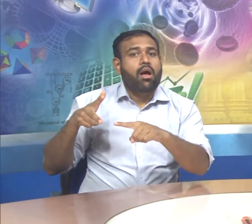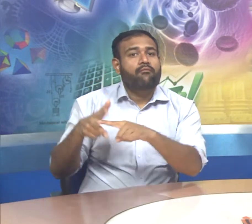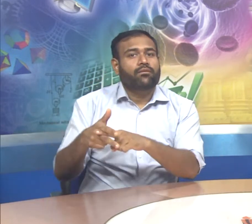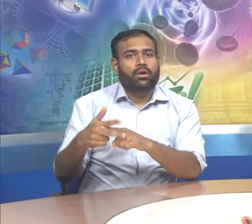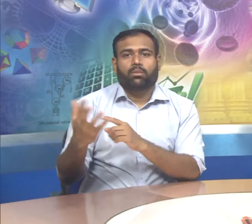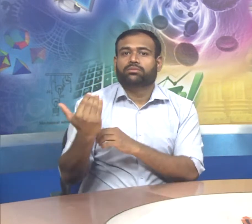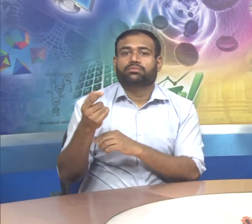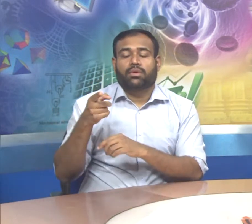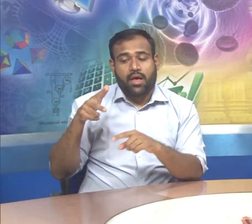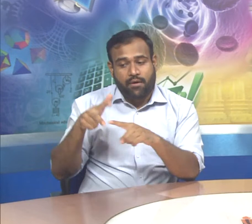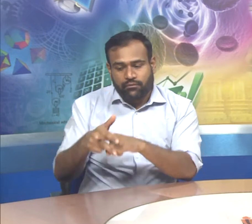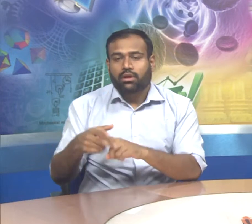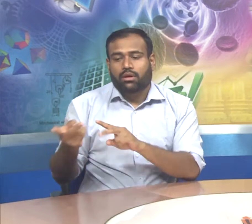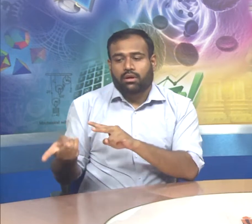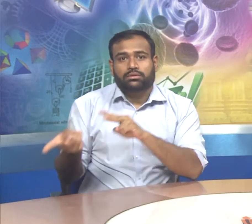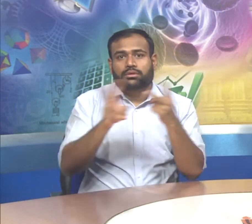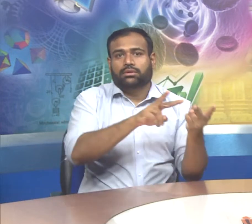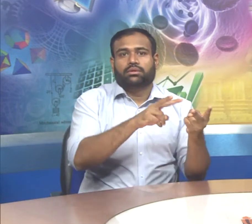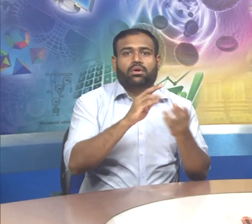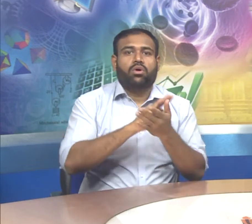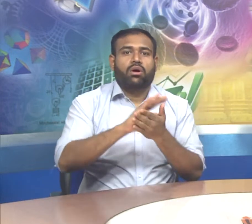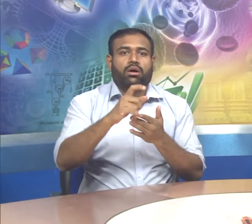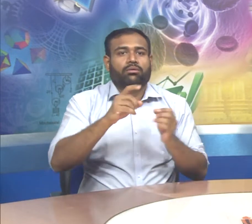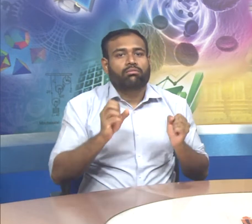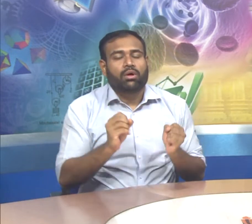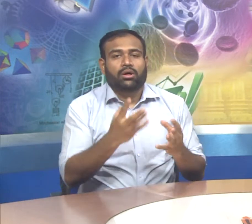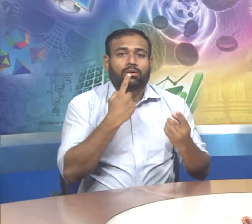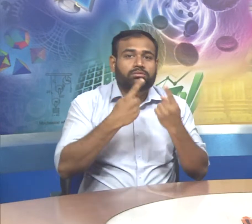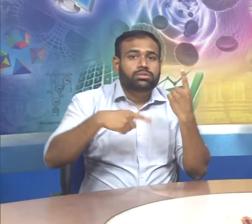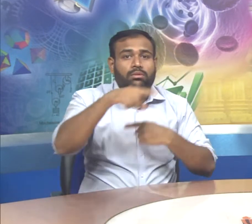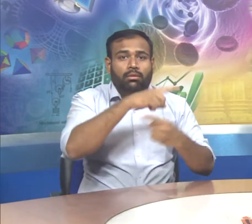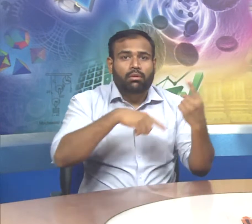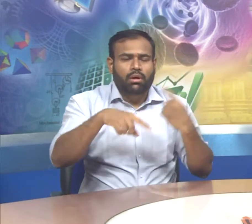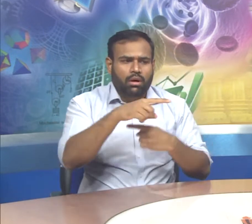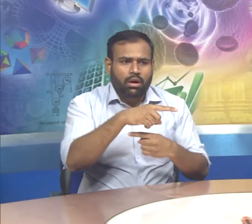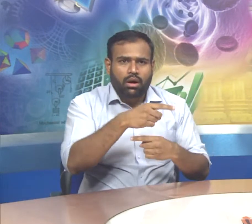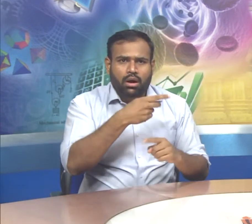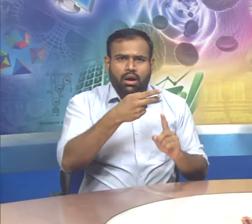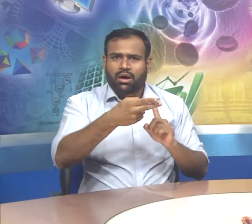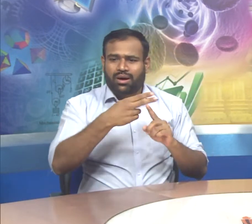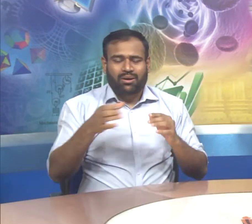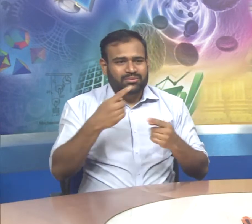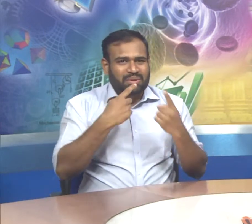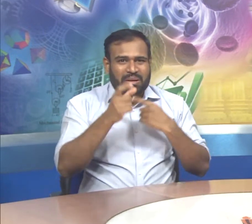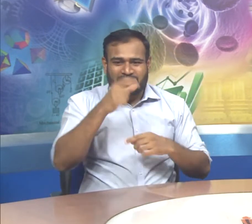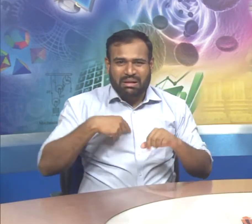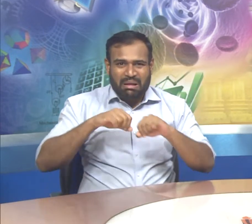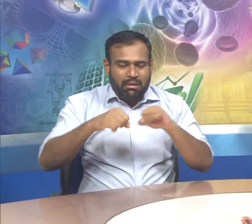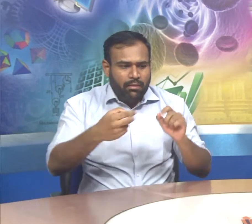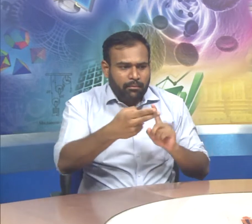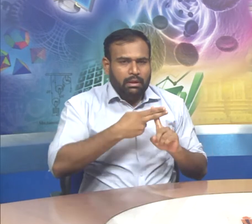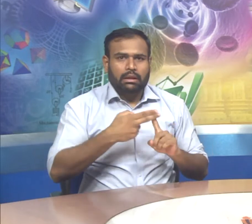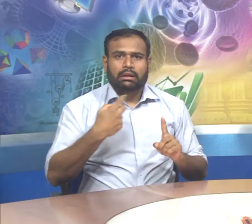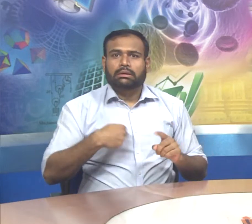itself, declares the accused guilty and awards that sentence.